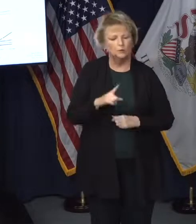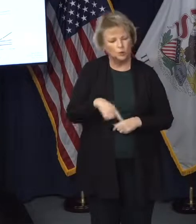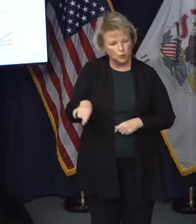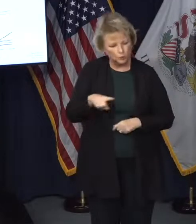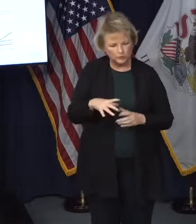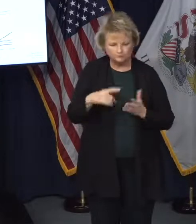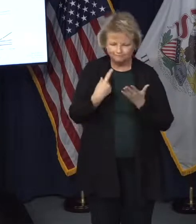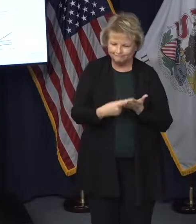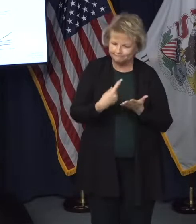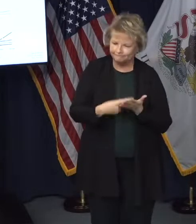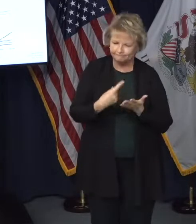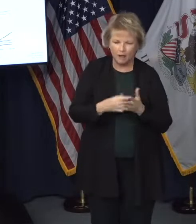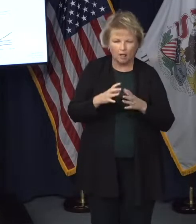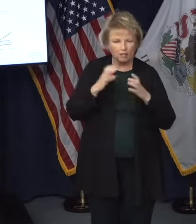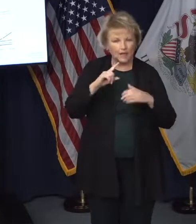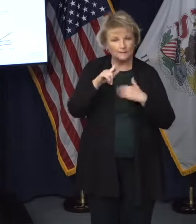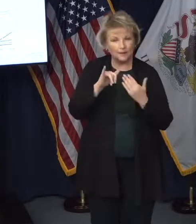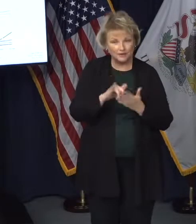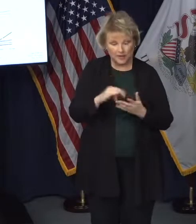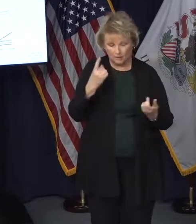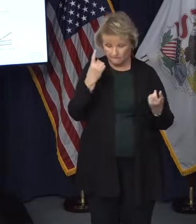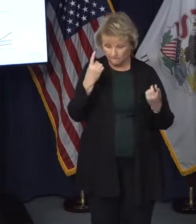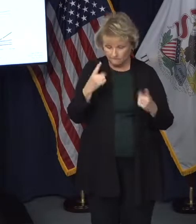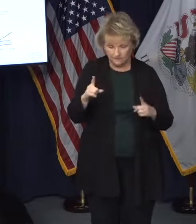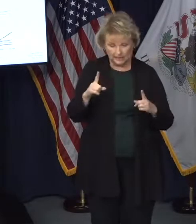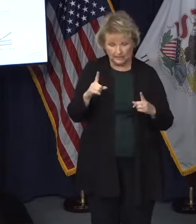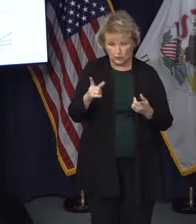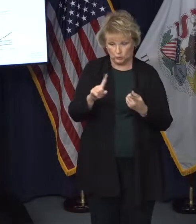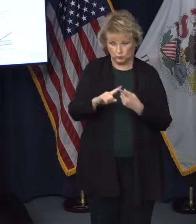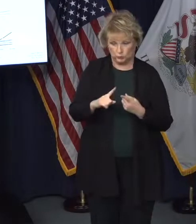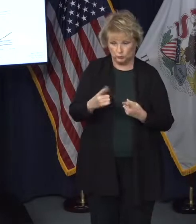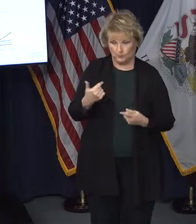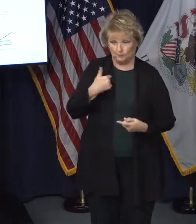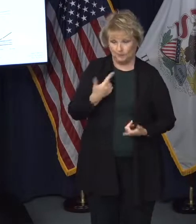discussion about that, and when it finally came back to me as